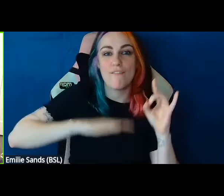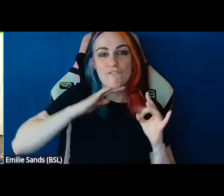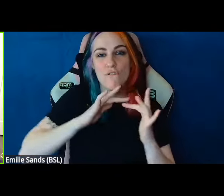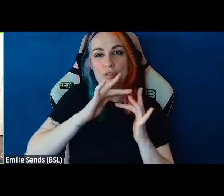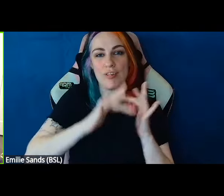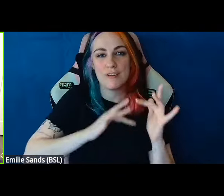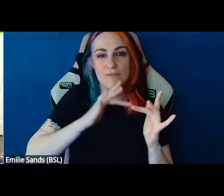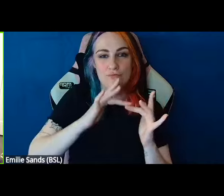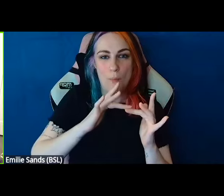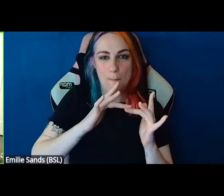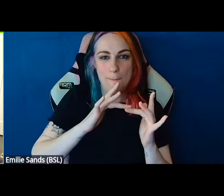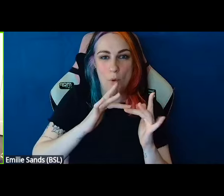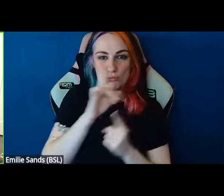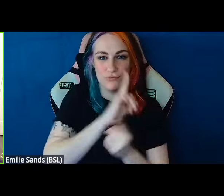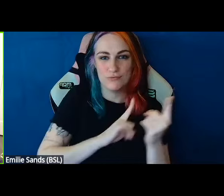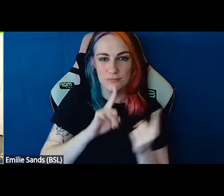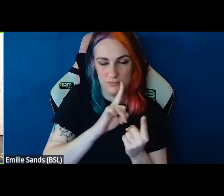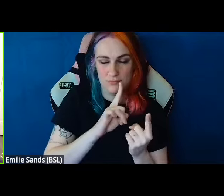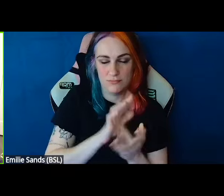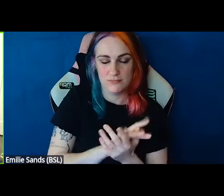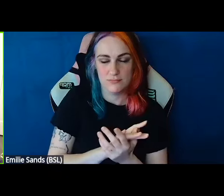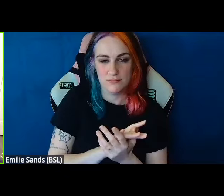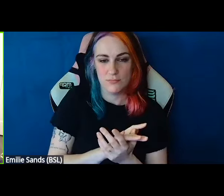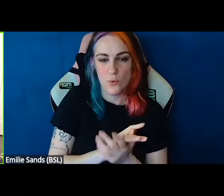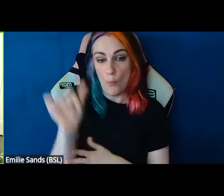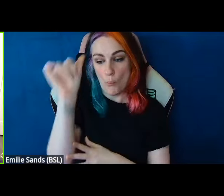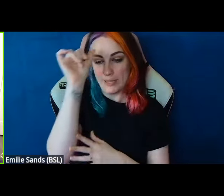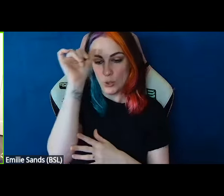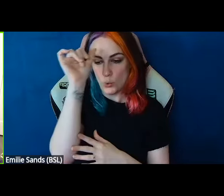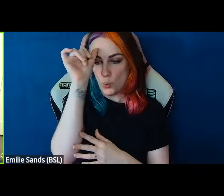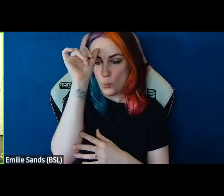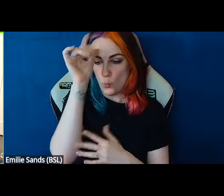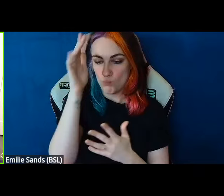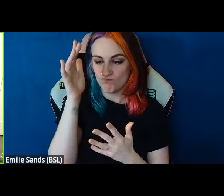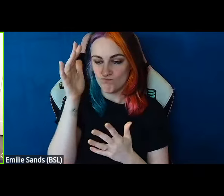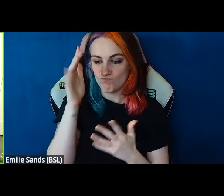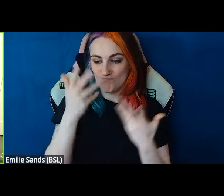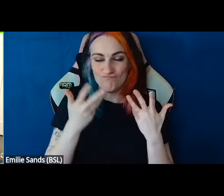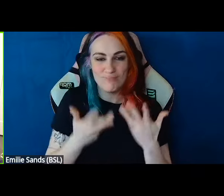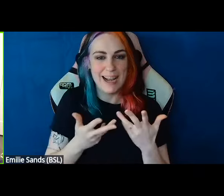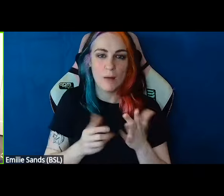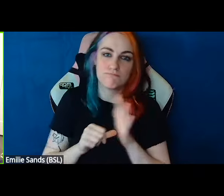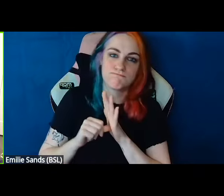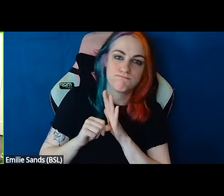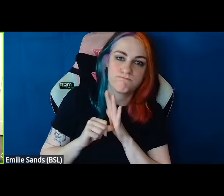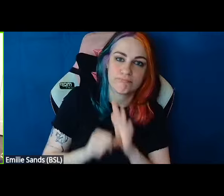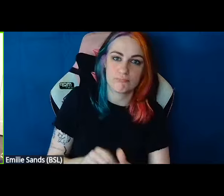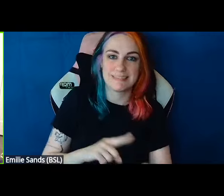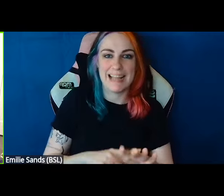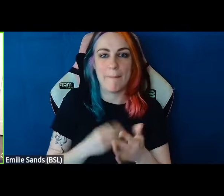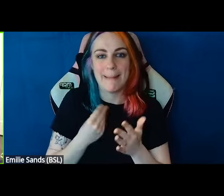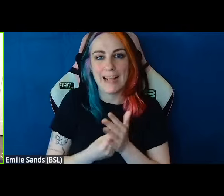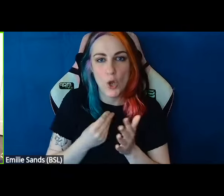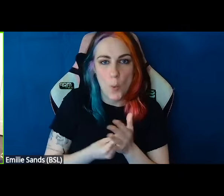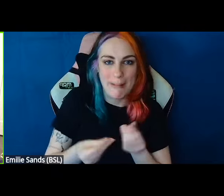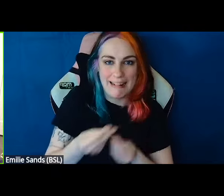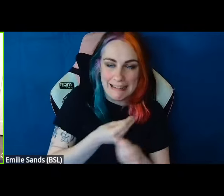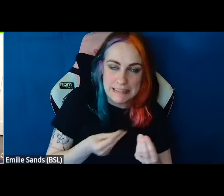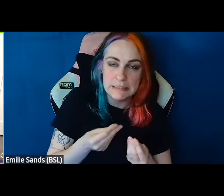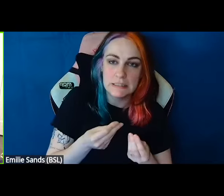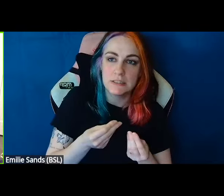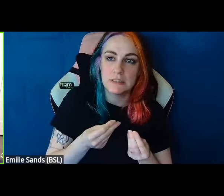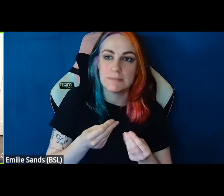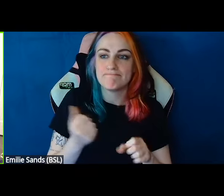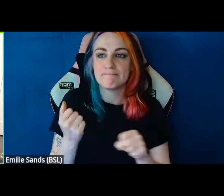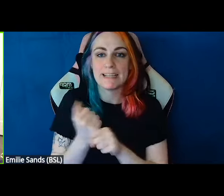of the conference. We know that right now that it is a hard time economically. We know that in the